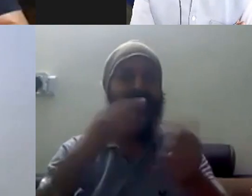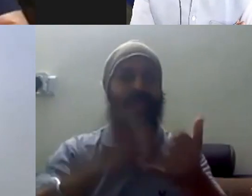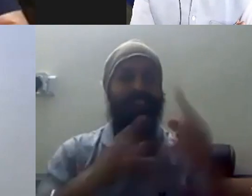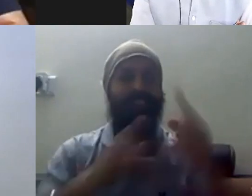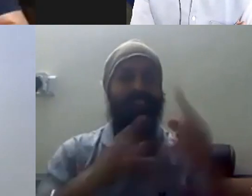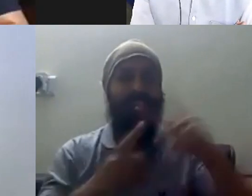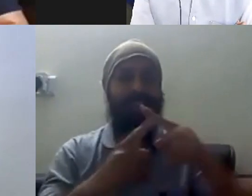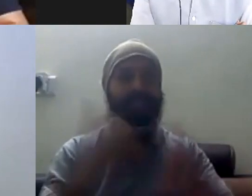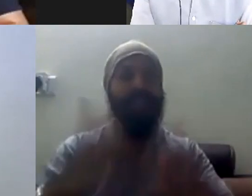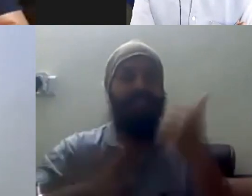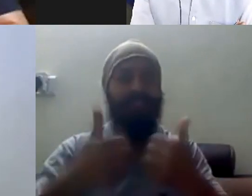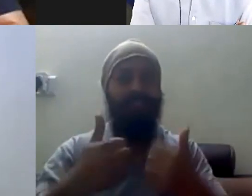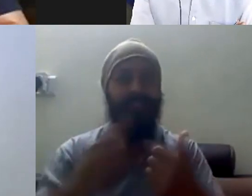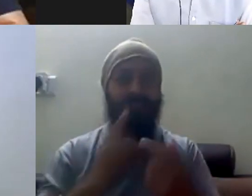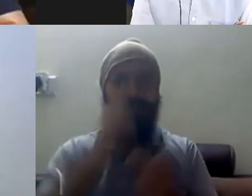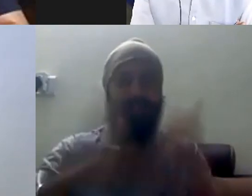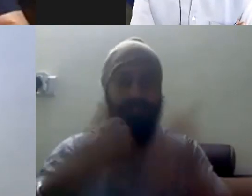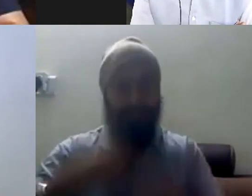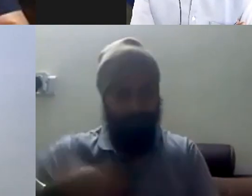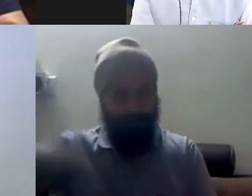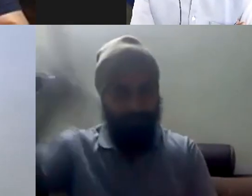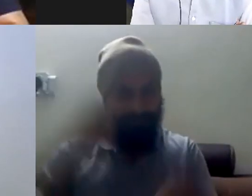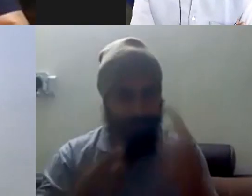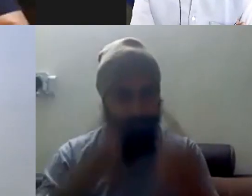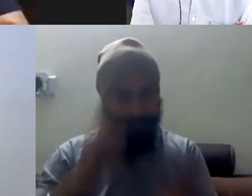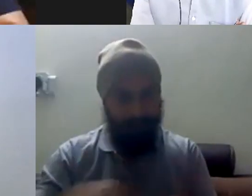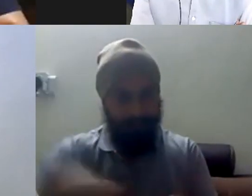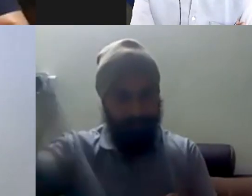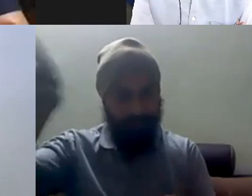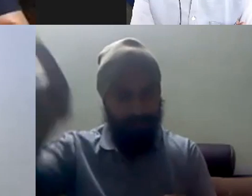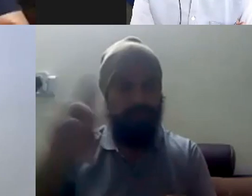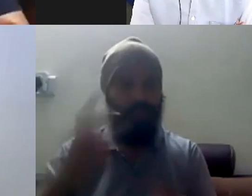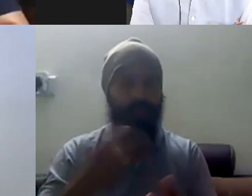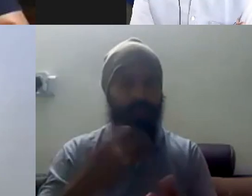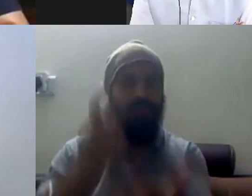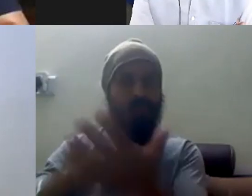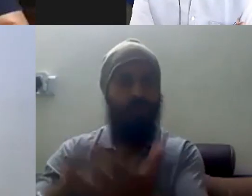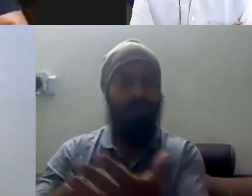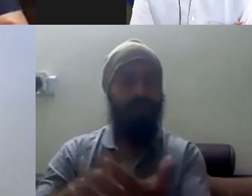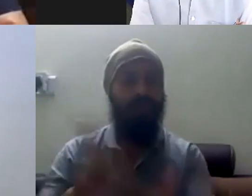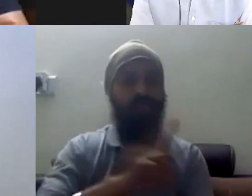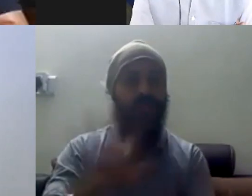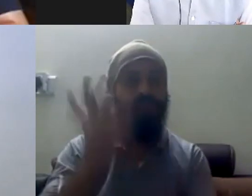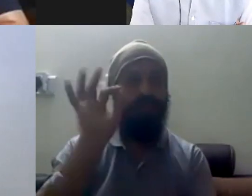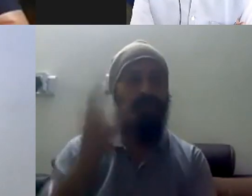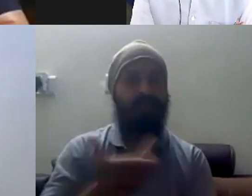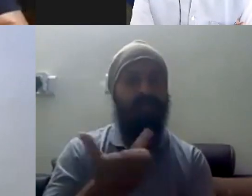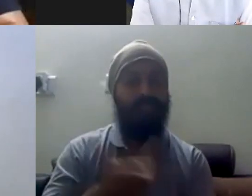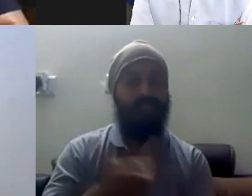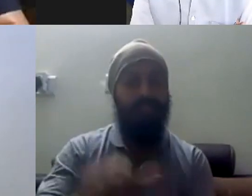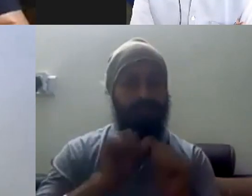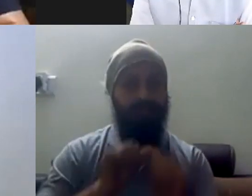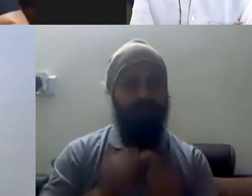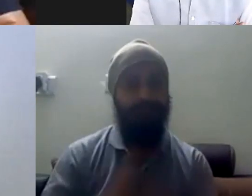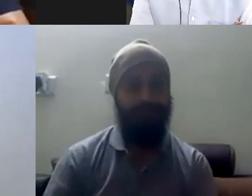So he's saying I always feel acidity, so I should go for whether I should go for the COVID test or